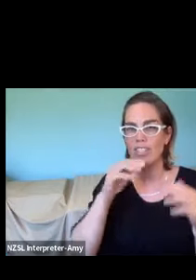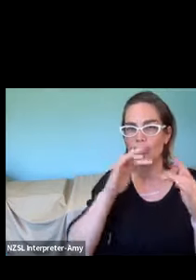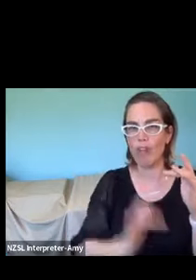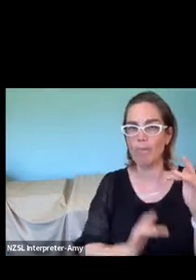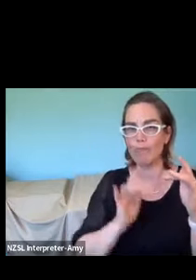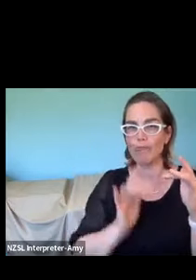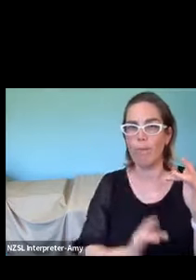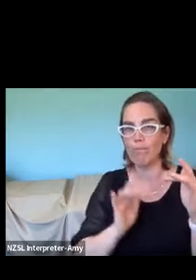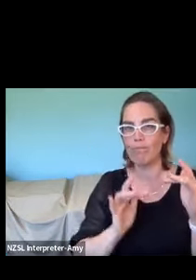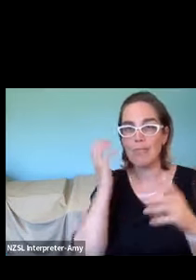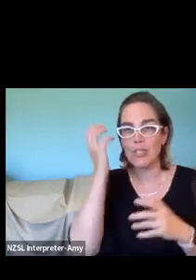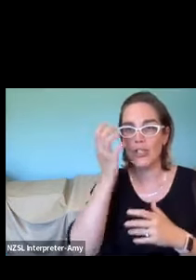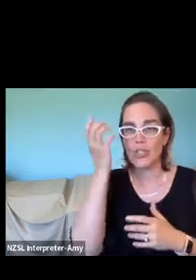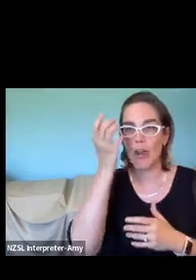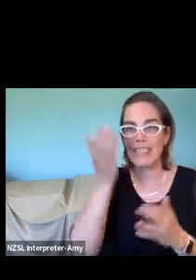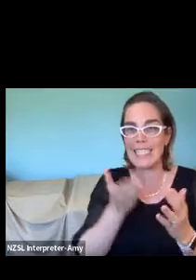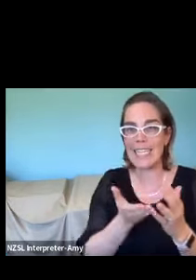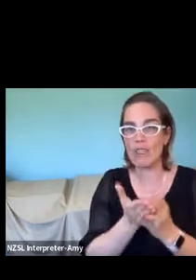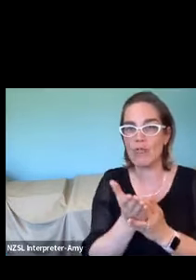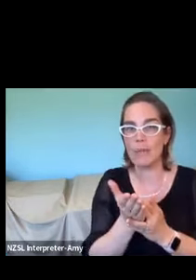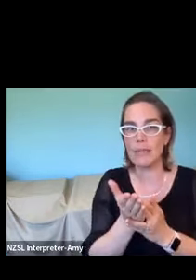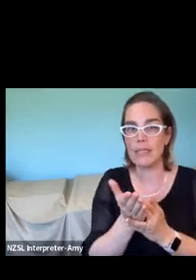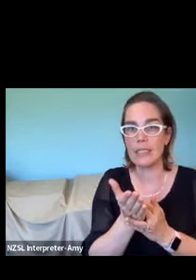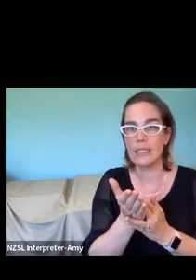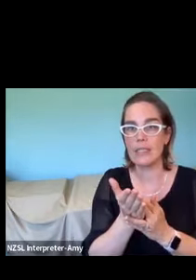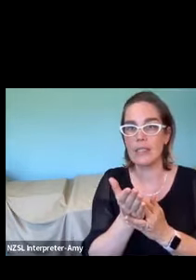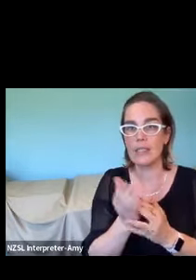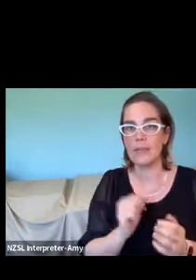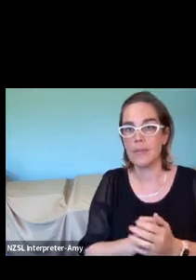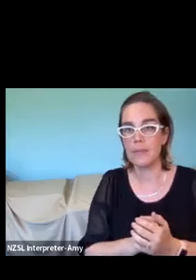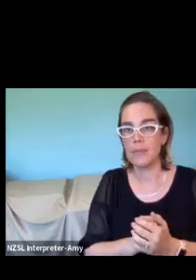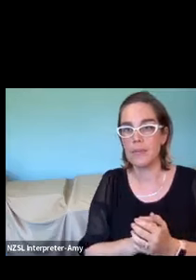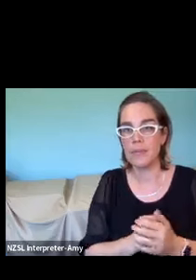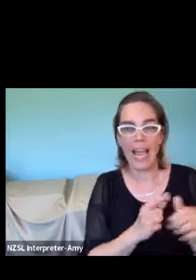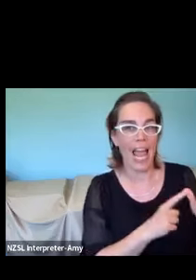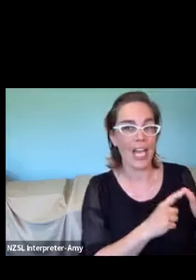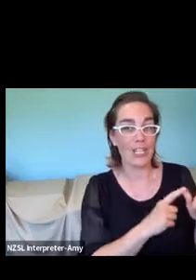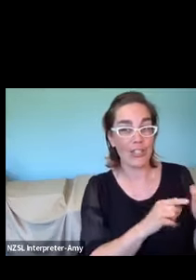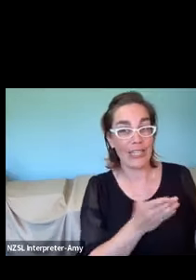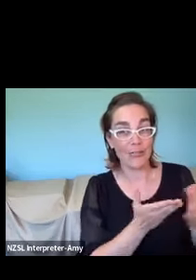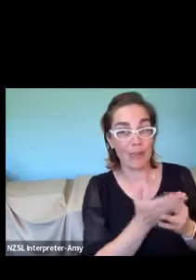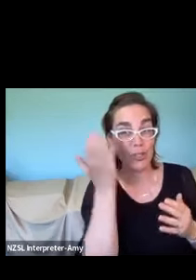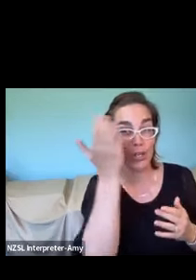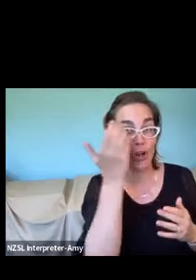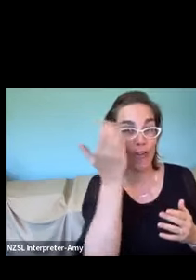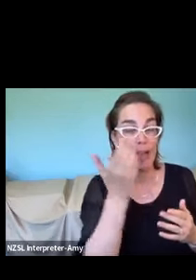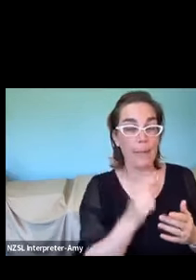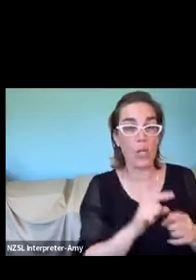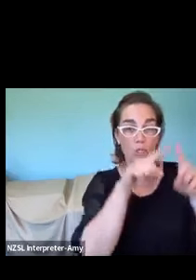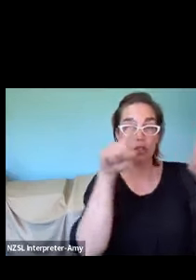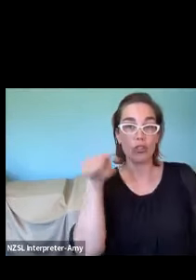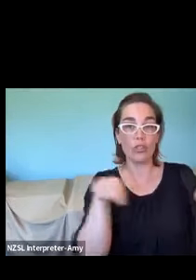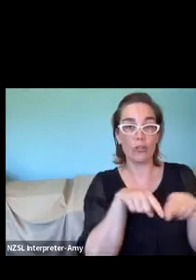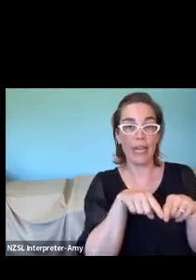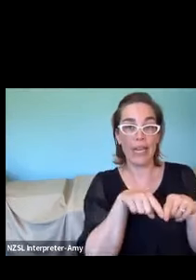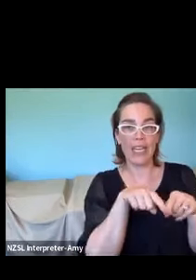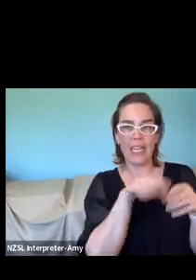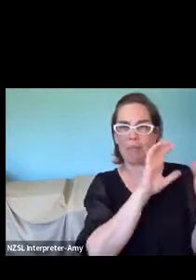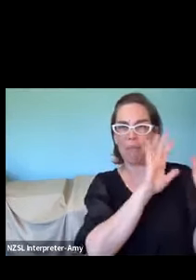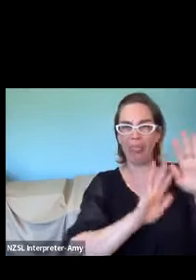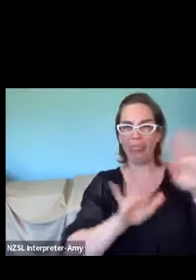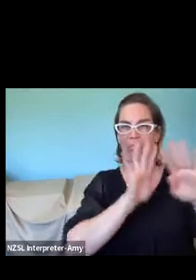I'm very sorry to interrupt. I'm very sorry to interrupt, but your screen is buffering,